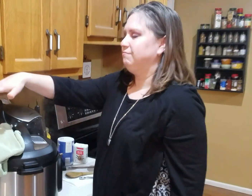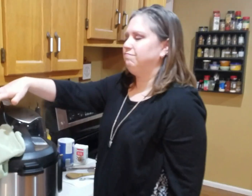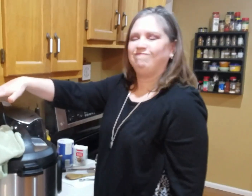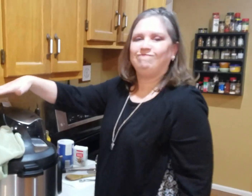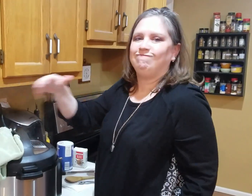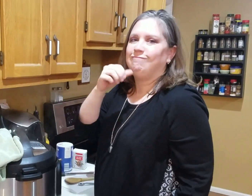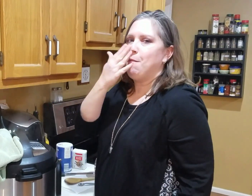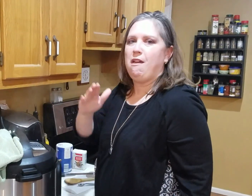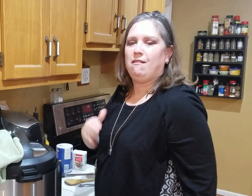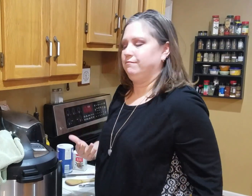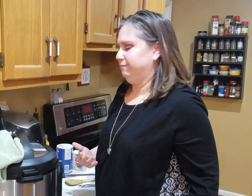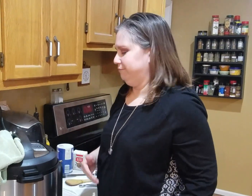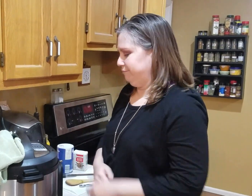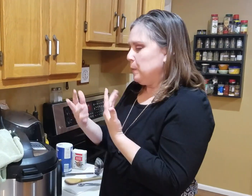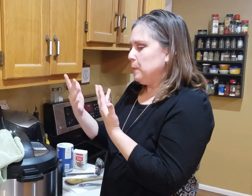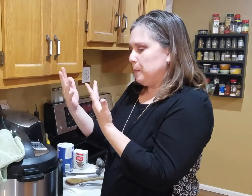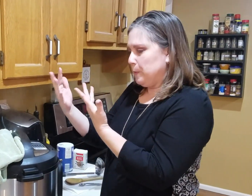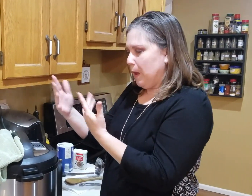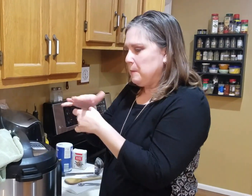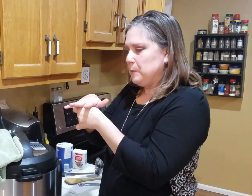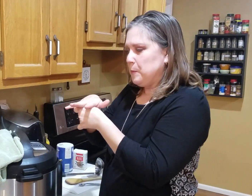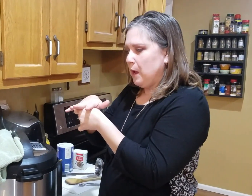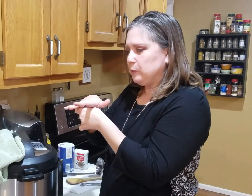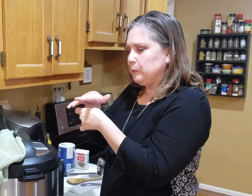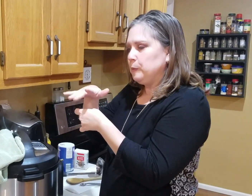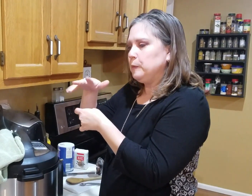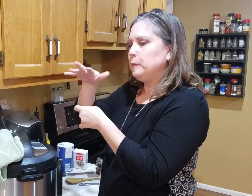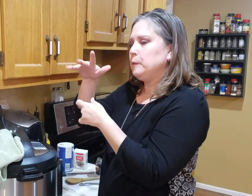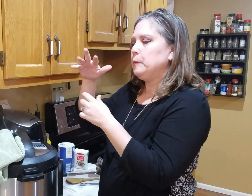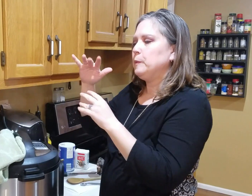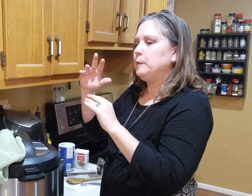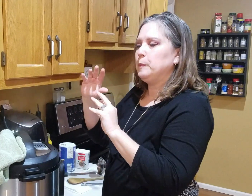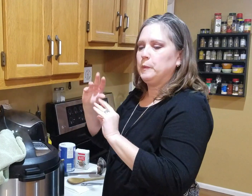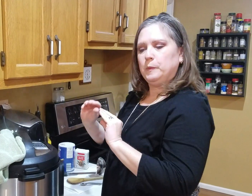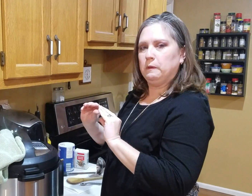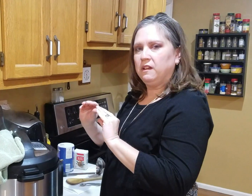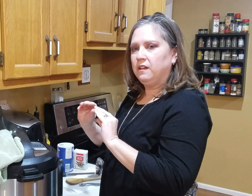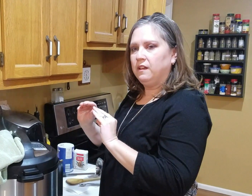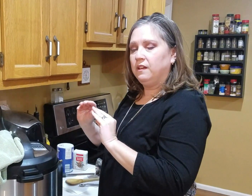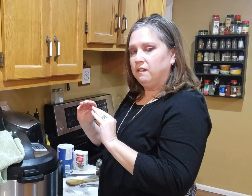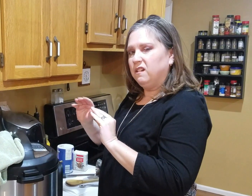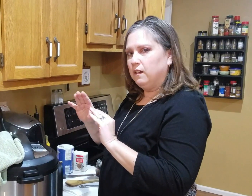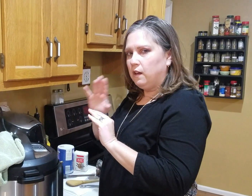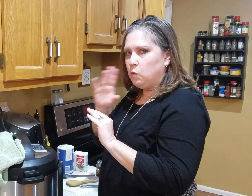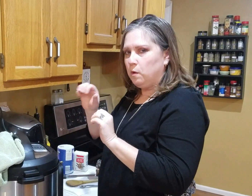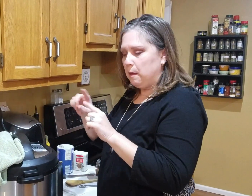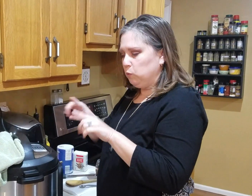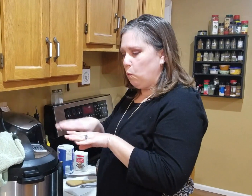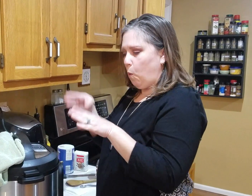easier to wait it out. It's not even that hot above the towel. I just have to wait for the pressure to settle down and release.